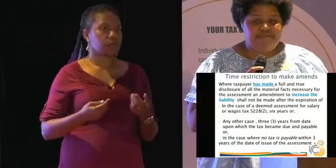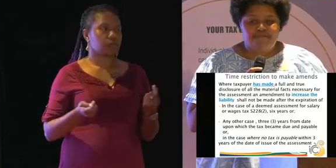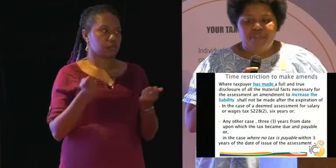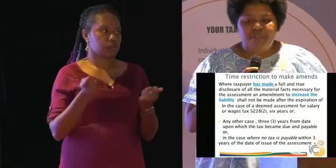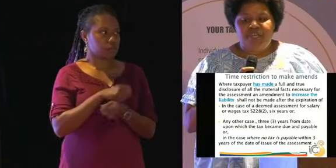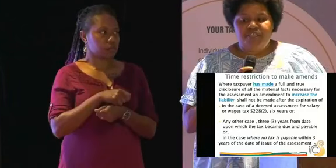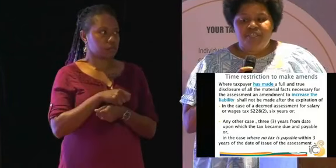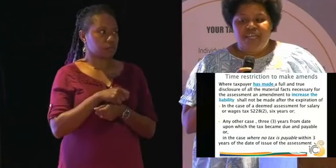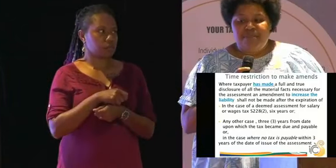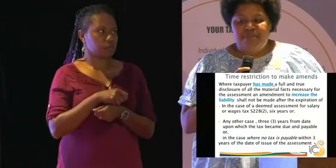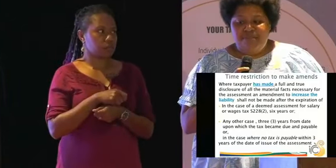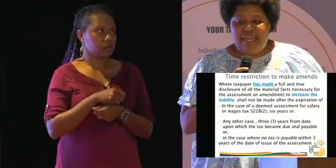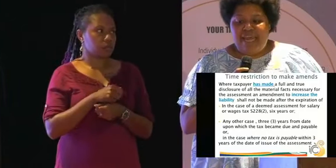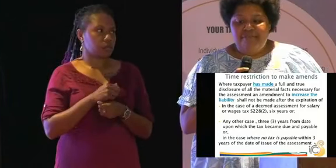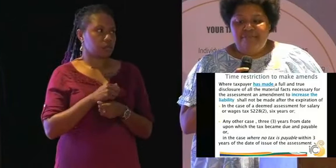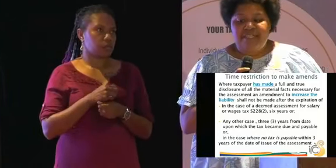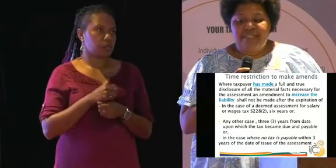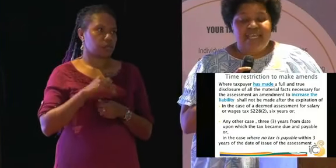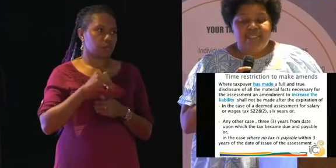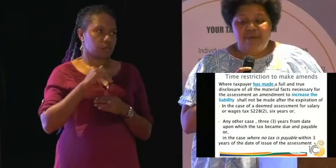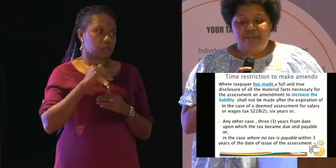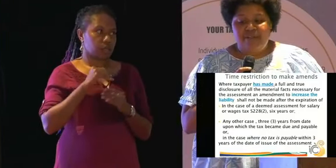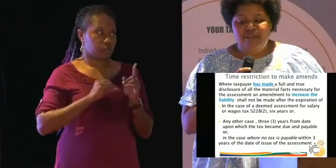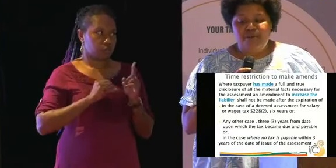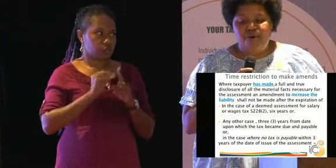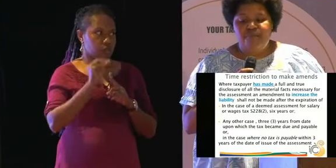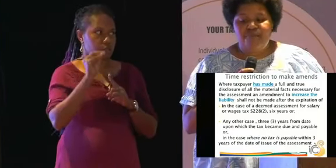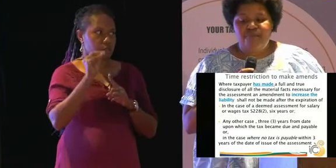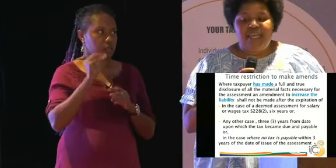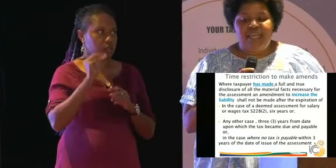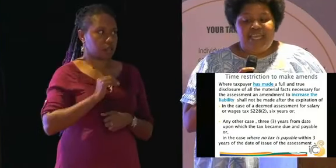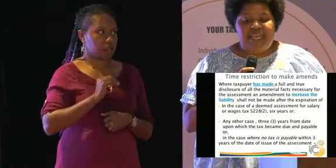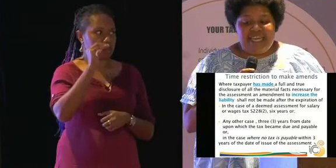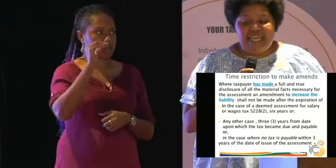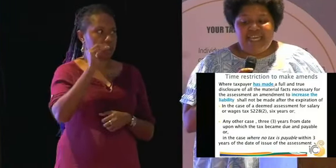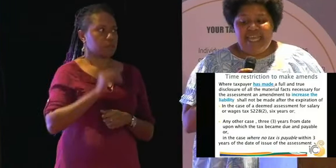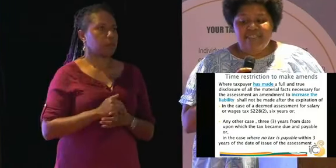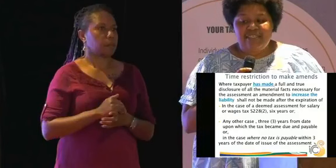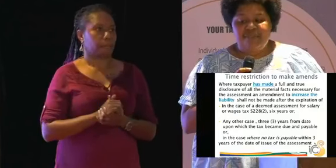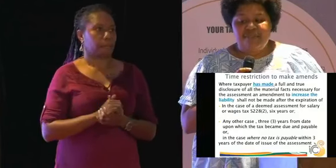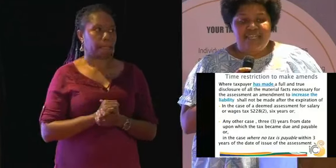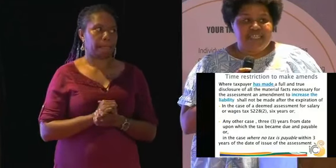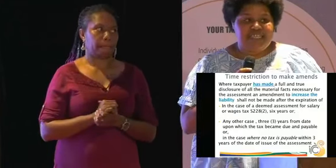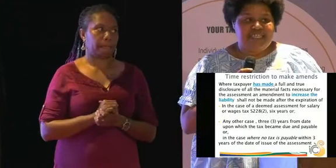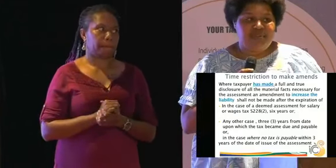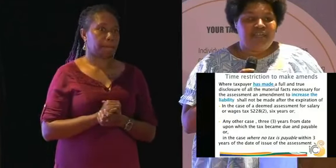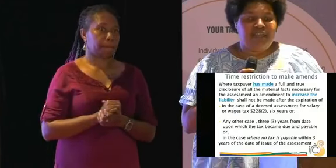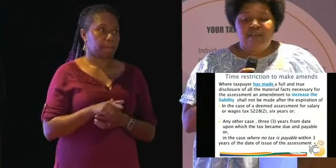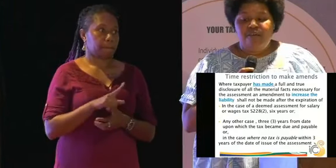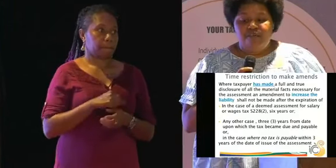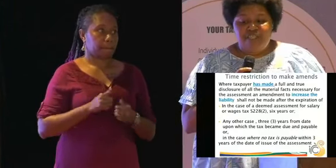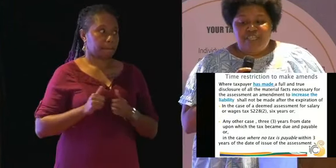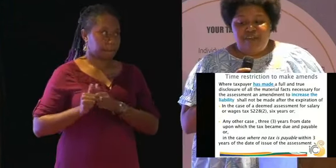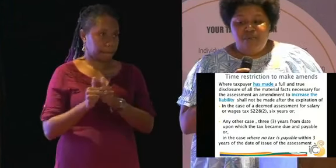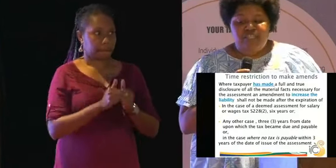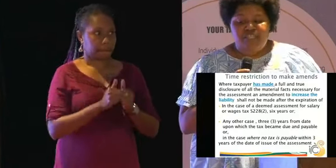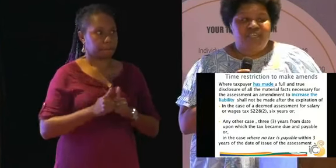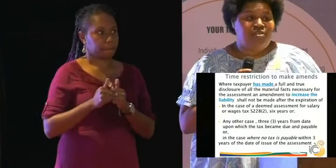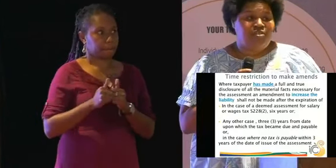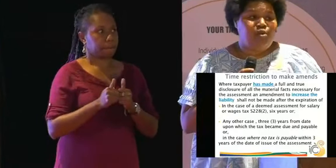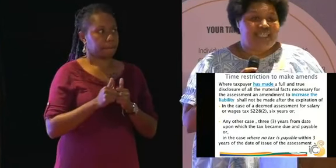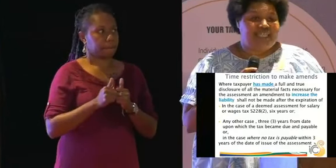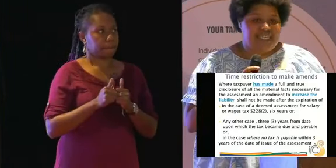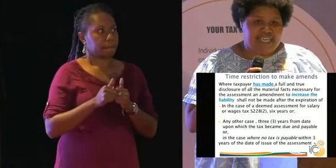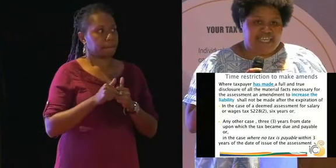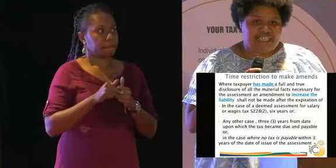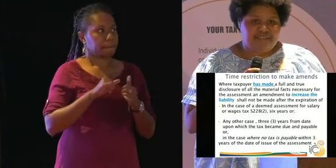liability shall be made after the expiration of, in the case of a deemed assessment for salary and wage, it